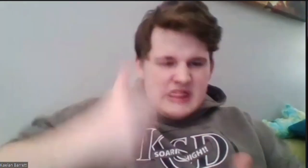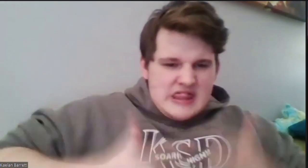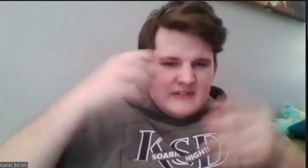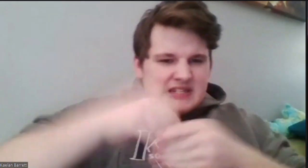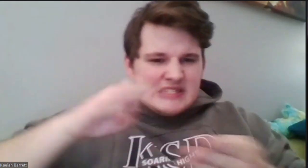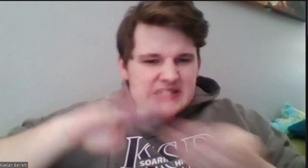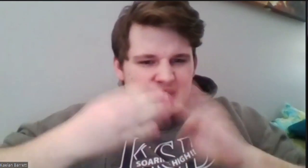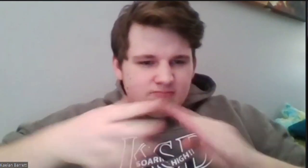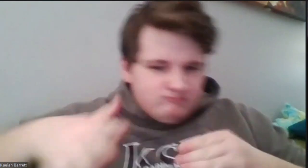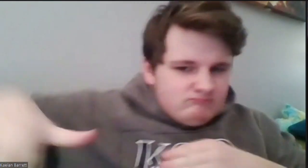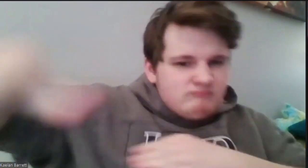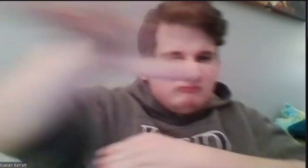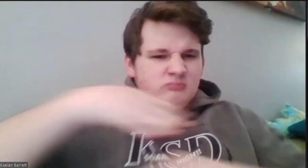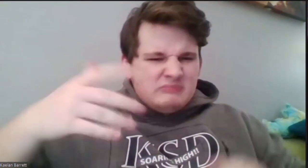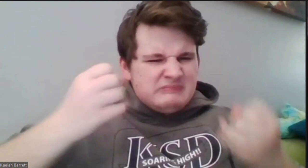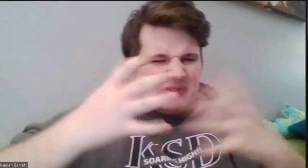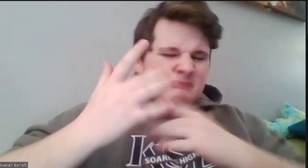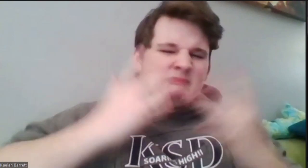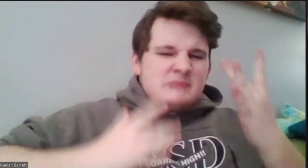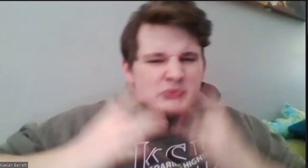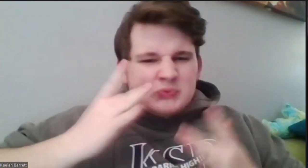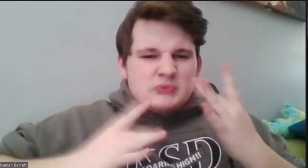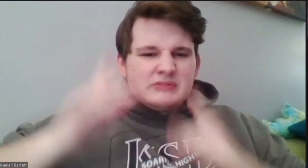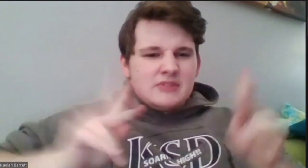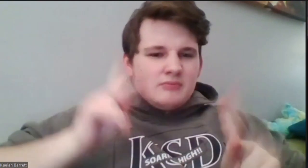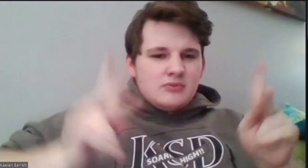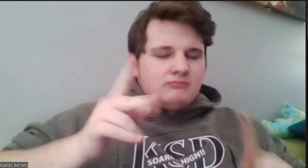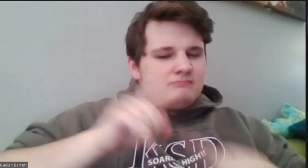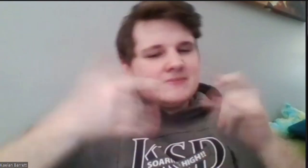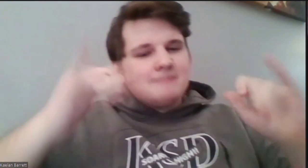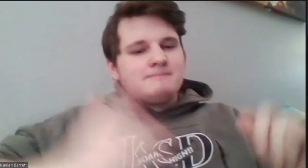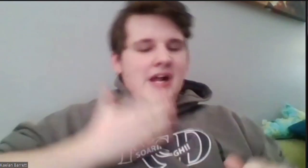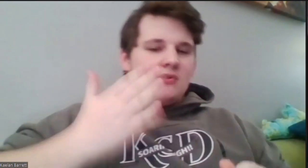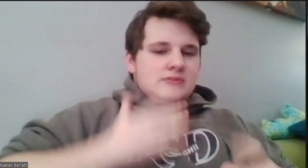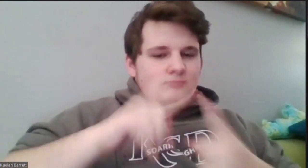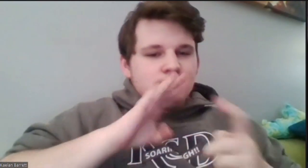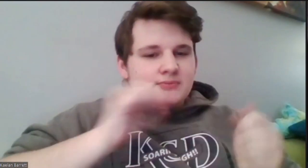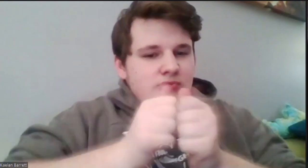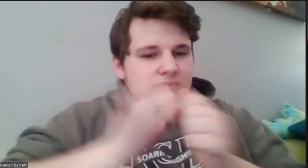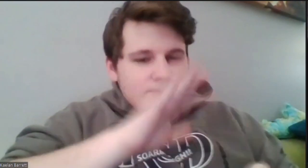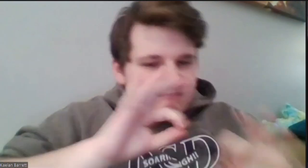Very rich man who lives in a town, and there's a lot of impoverished people around